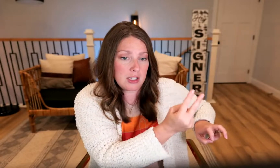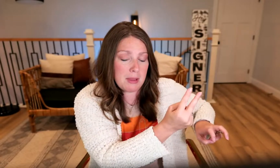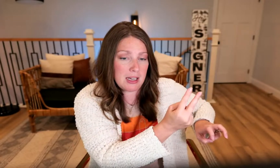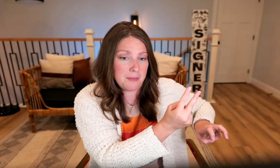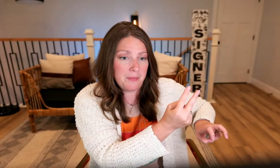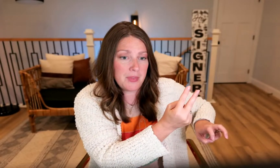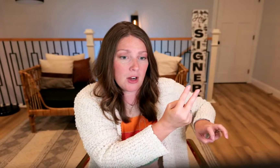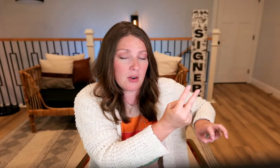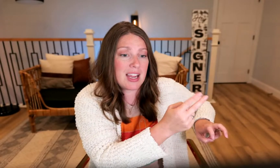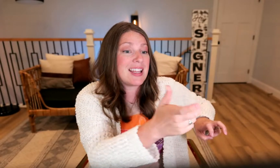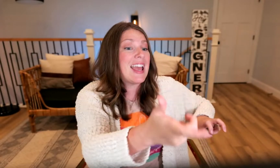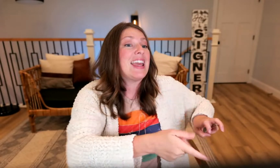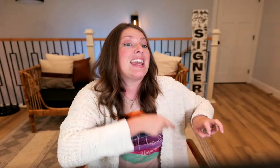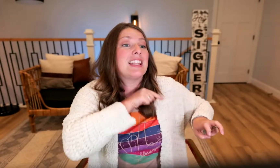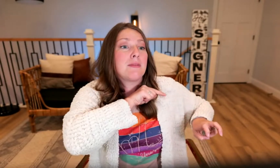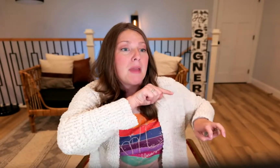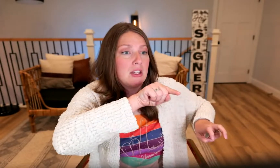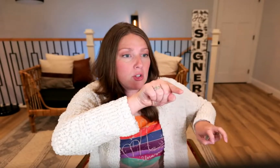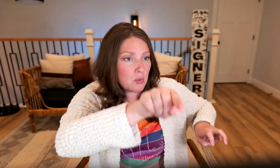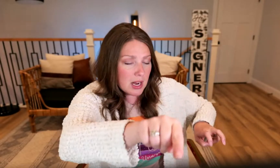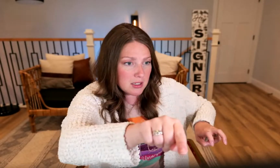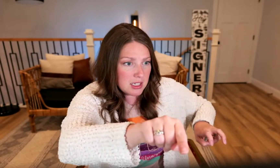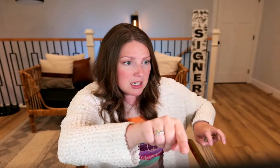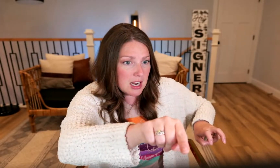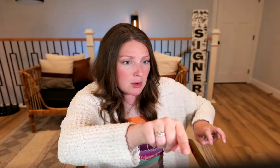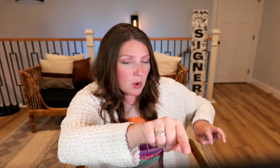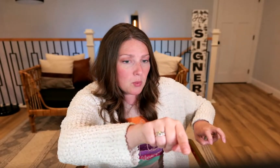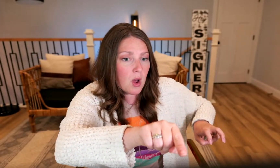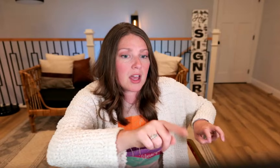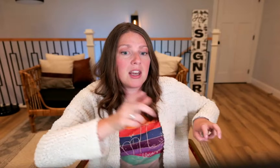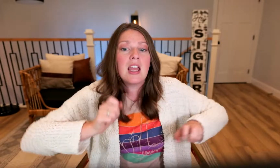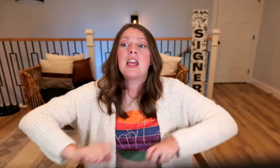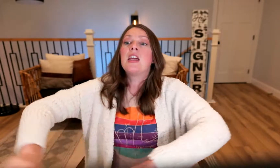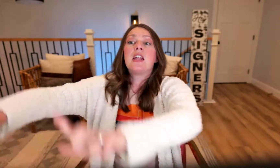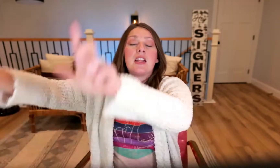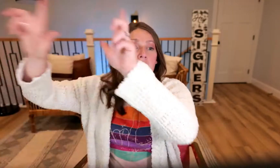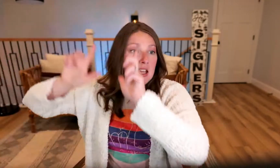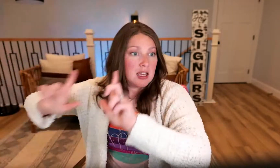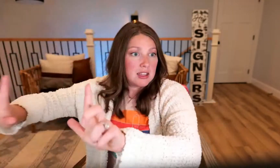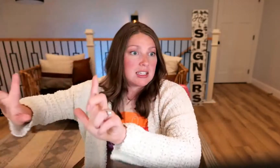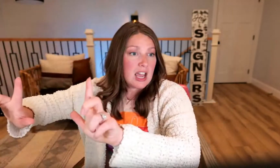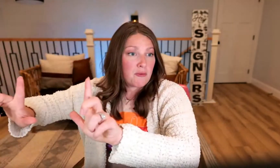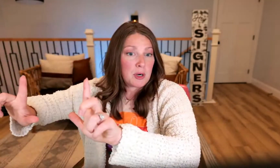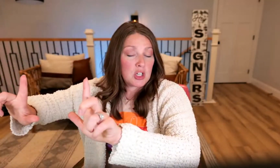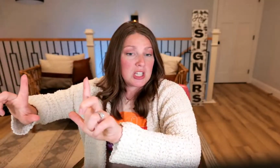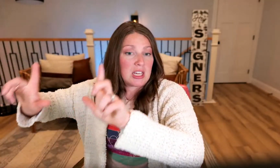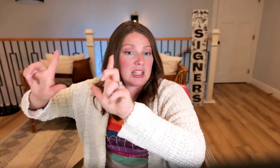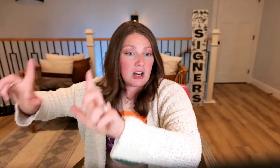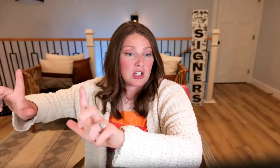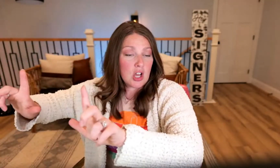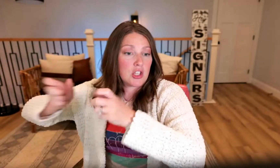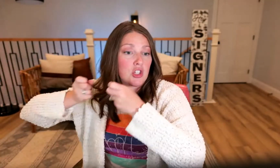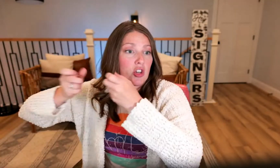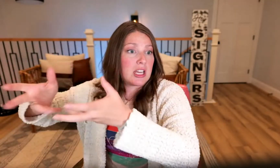is made. All right, it is made directly to 911. The deaf person there is on the